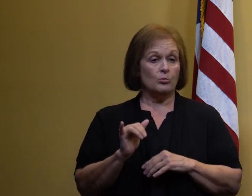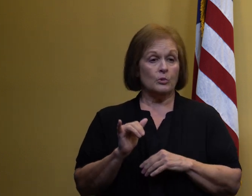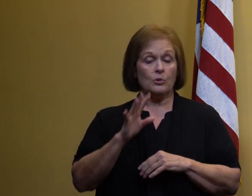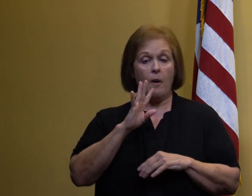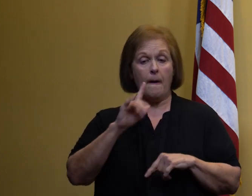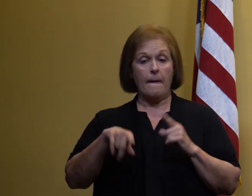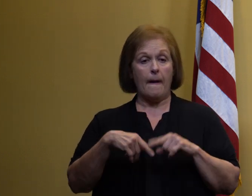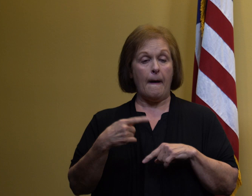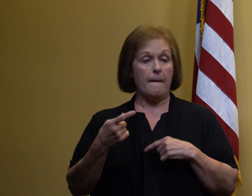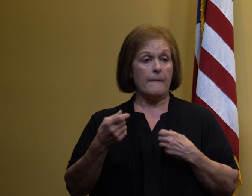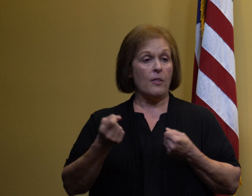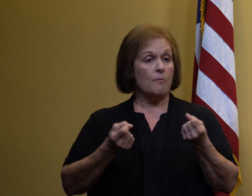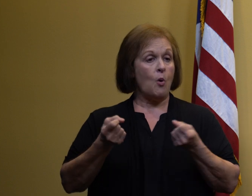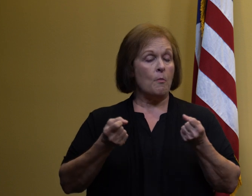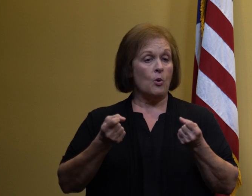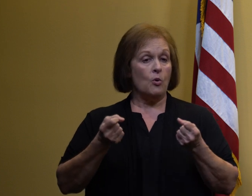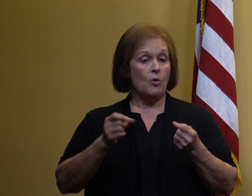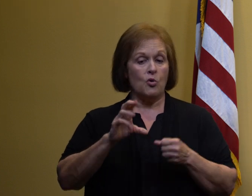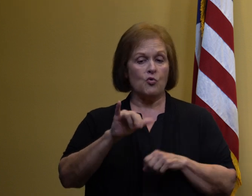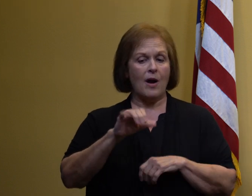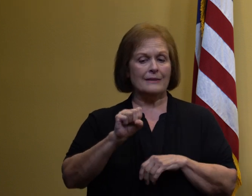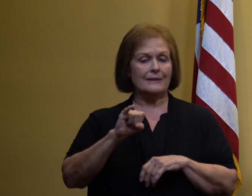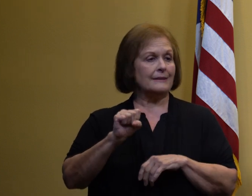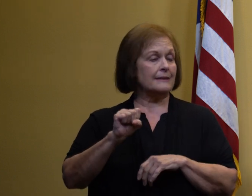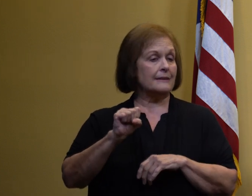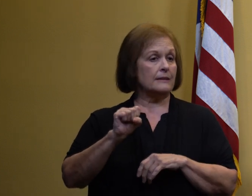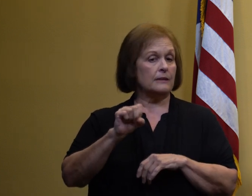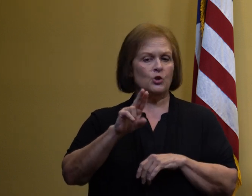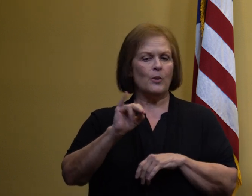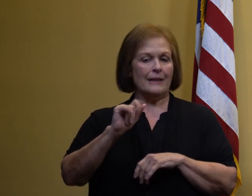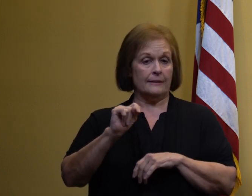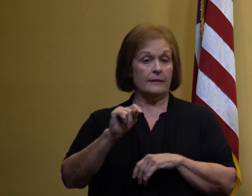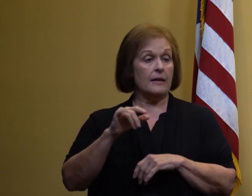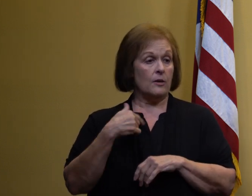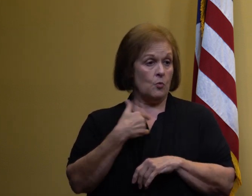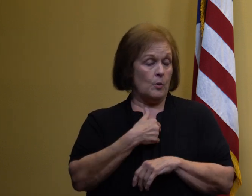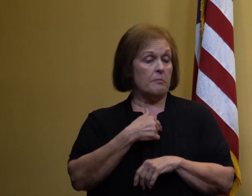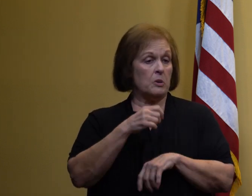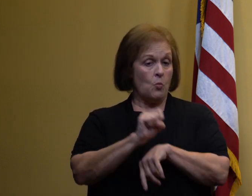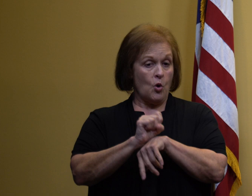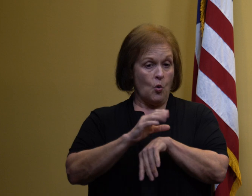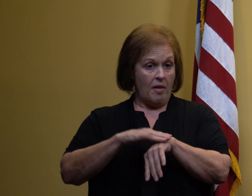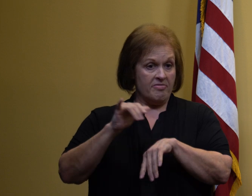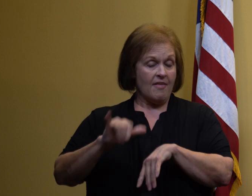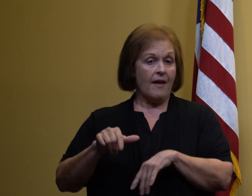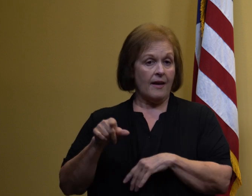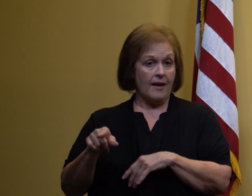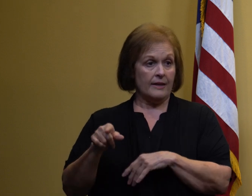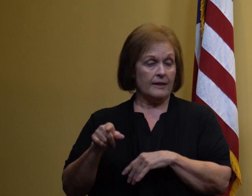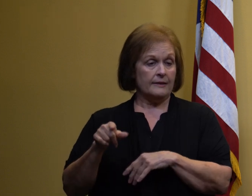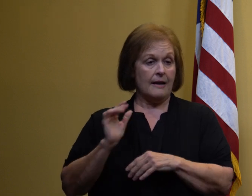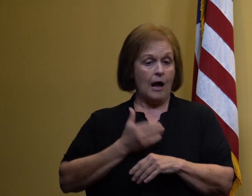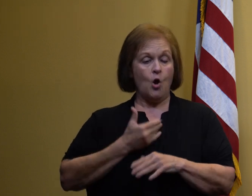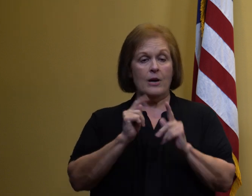Mobile Crisis Intervention Unit. Very excited about this, something that we've been working on tirelessly.